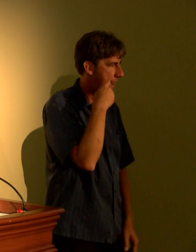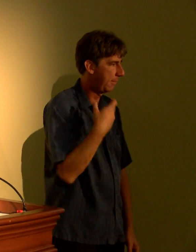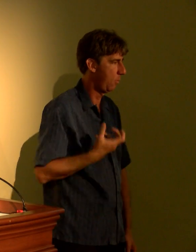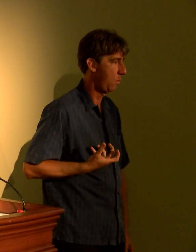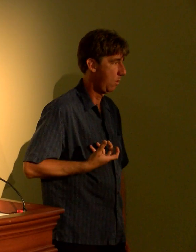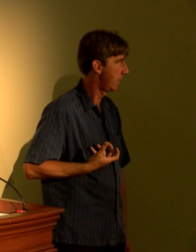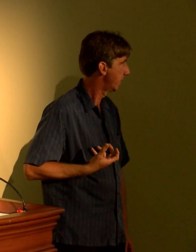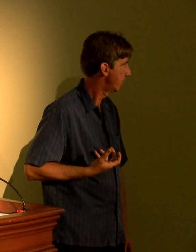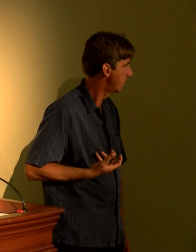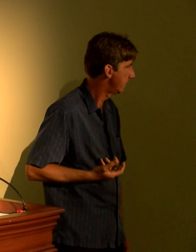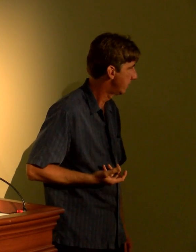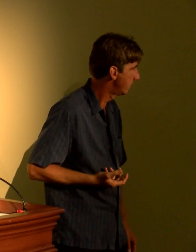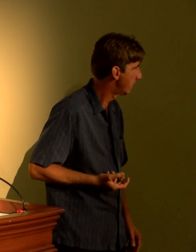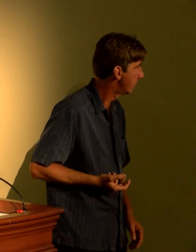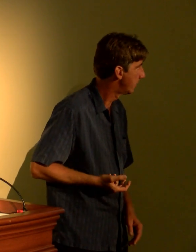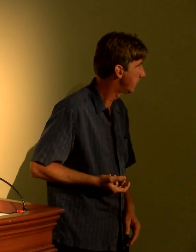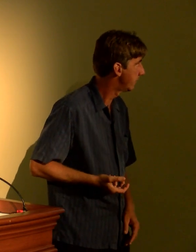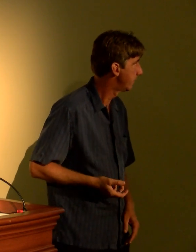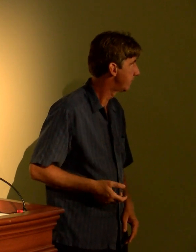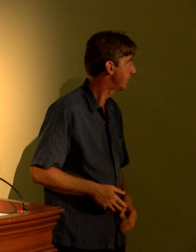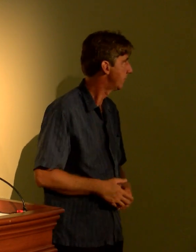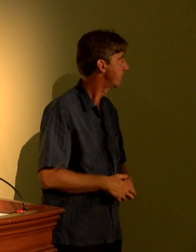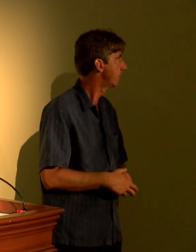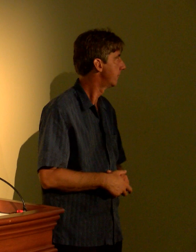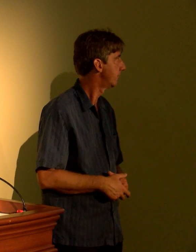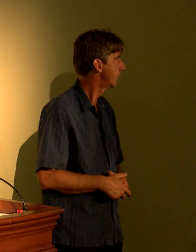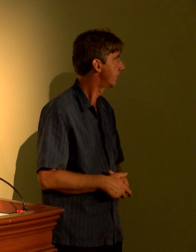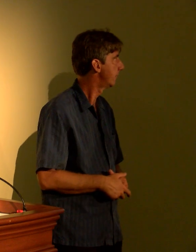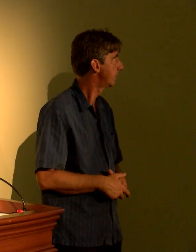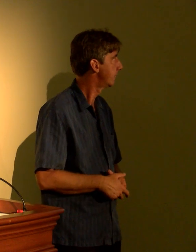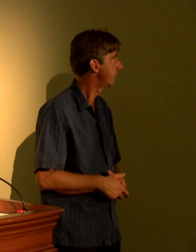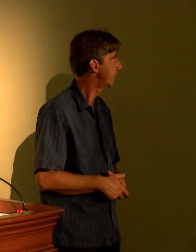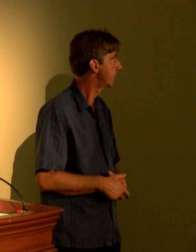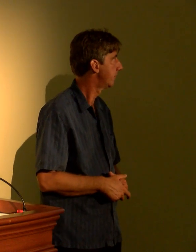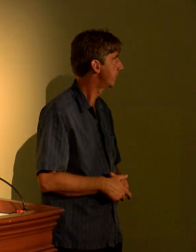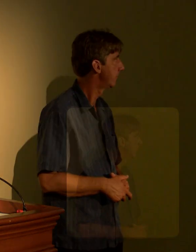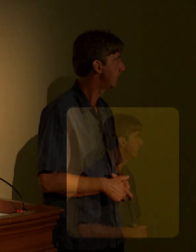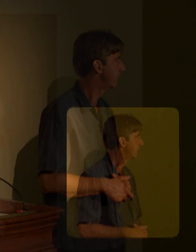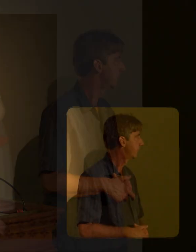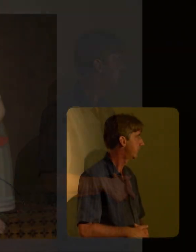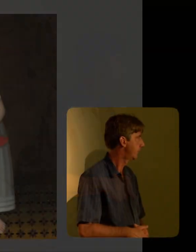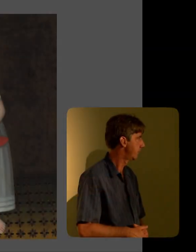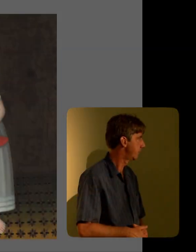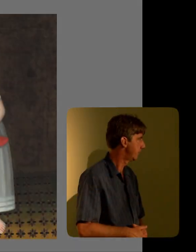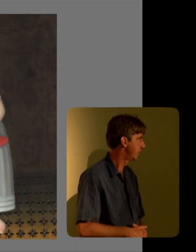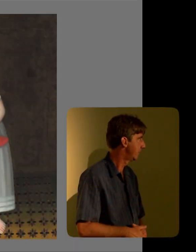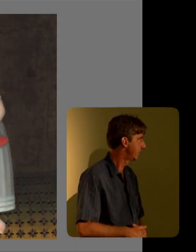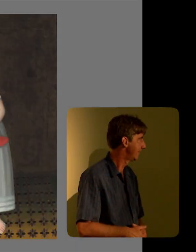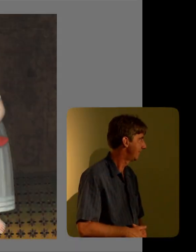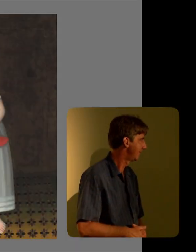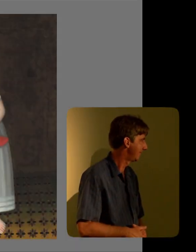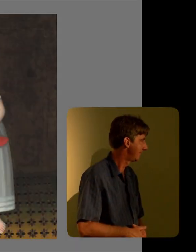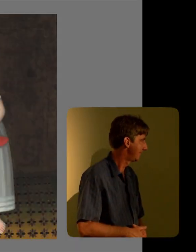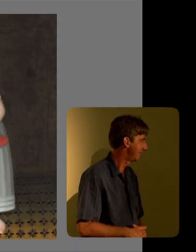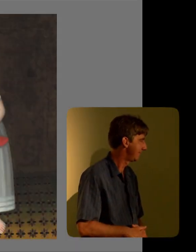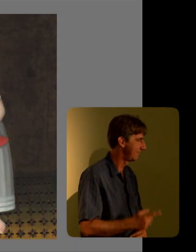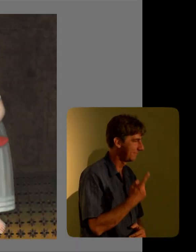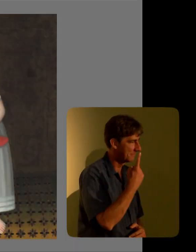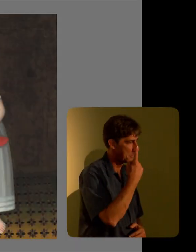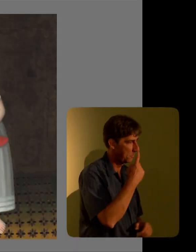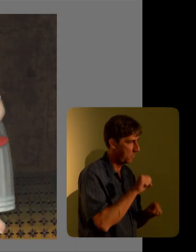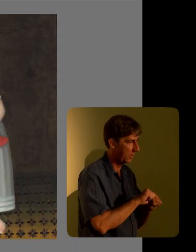Another member of that very important family. And one of the great Brewsters, One Shoe